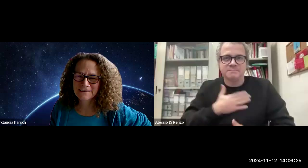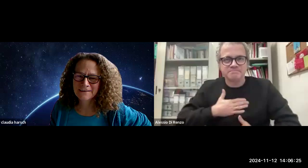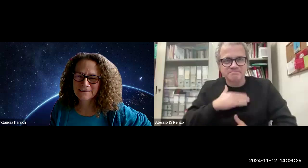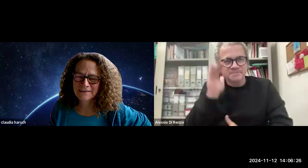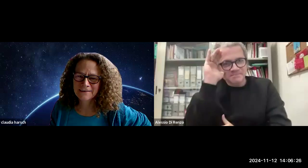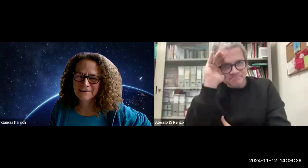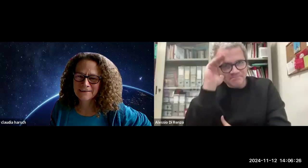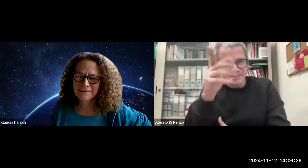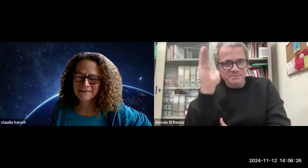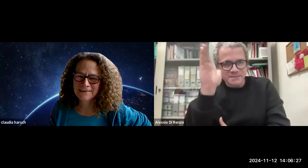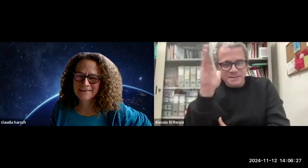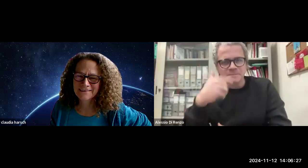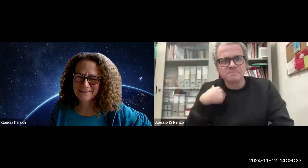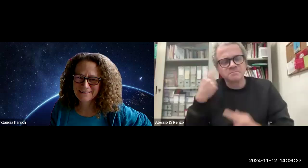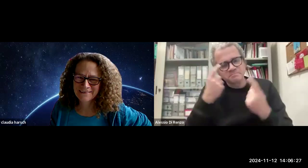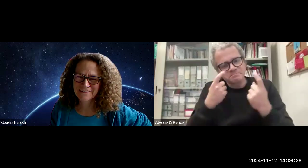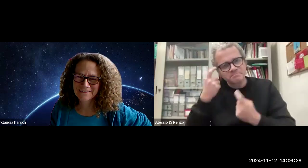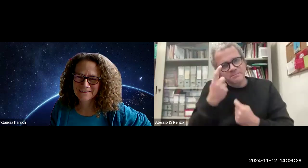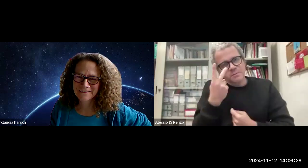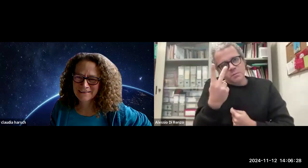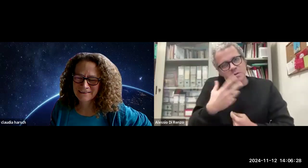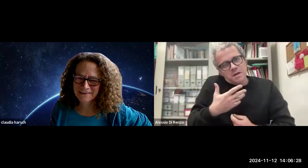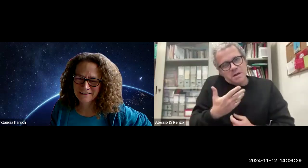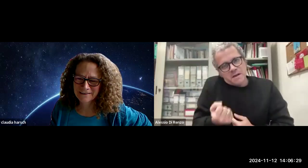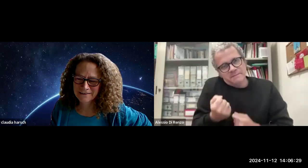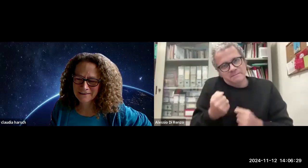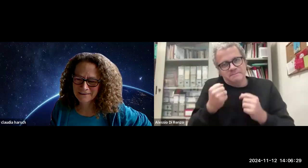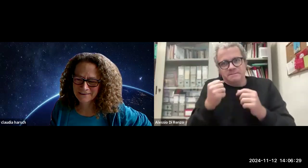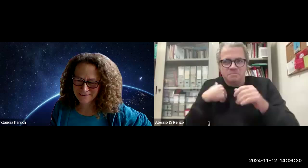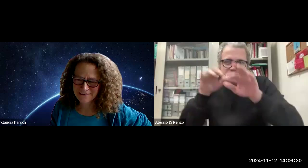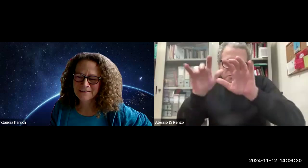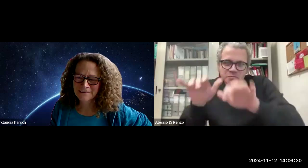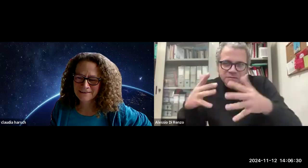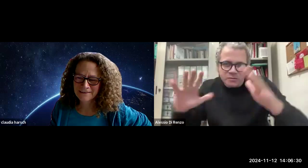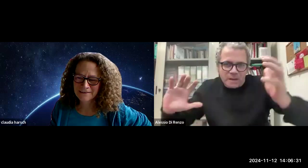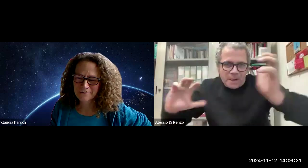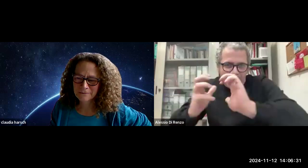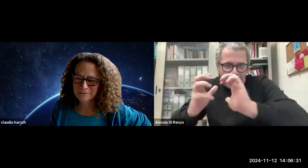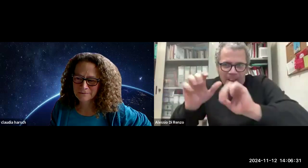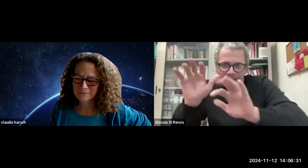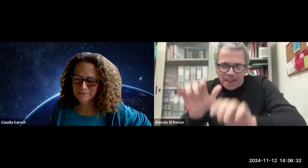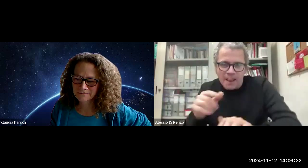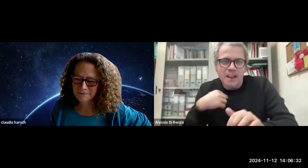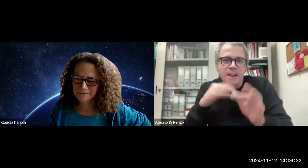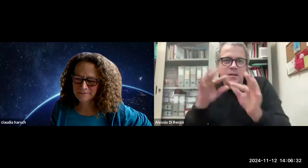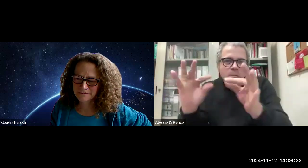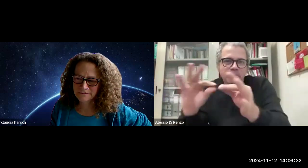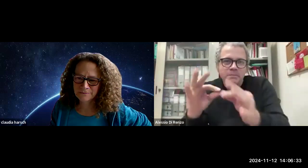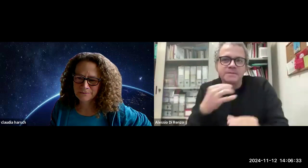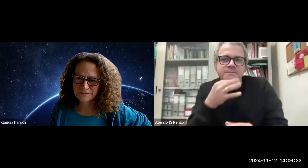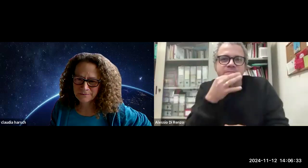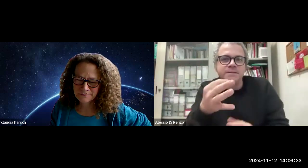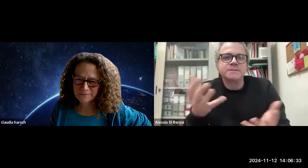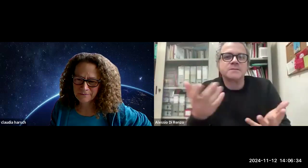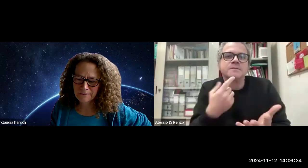Some faces I know, some are new. So hello, I really appreciated your presentation. I have two questions. I've